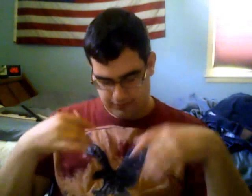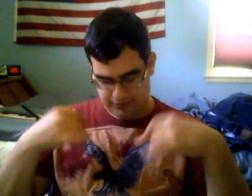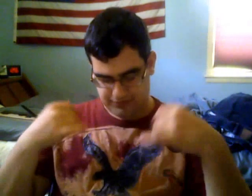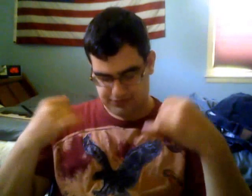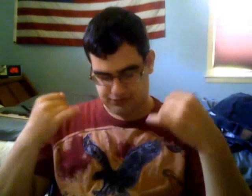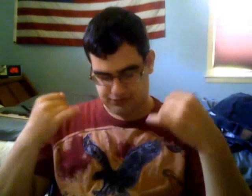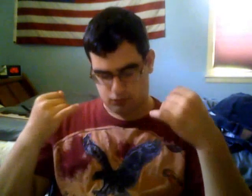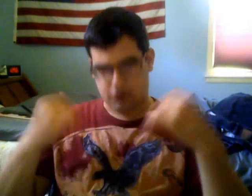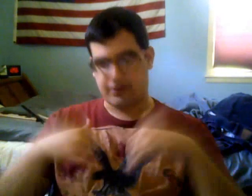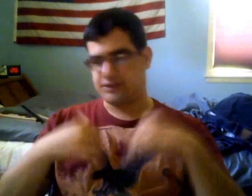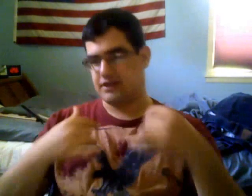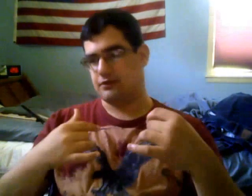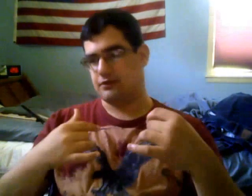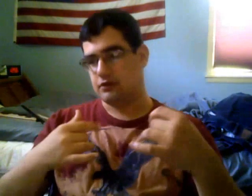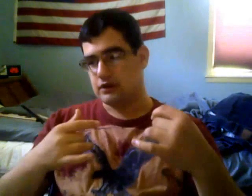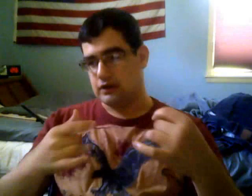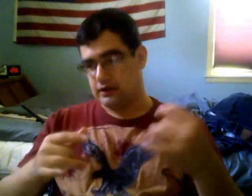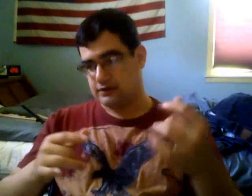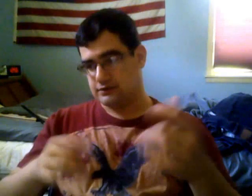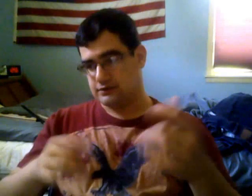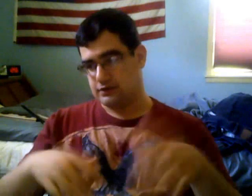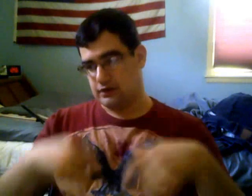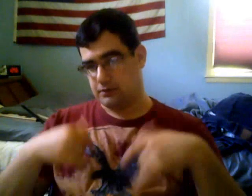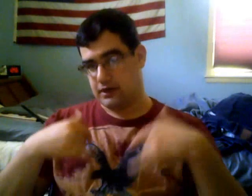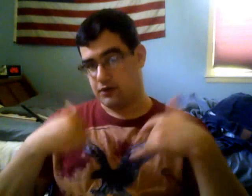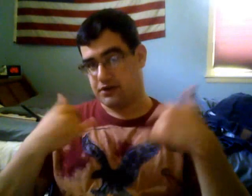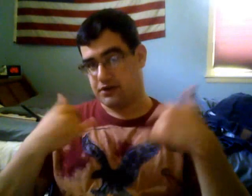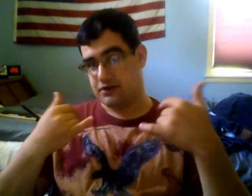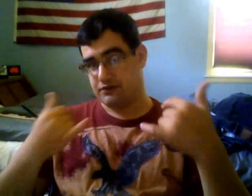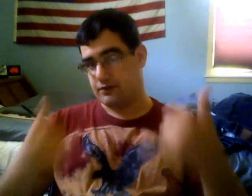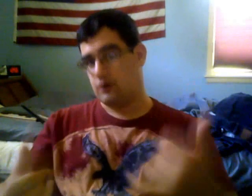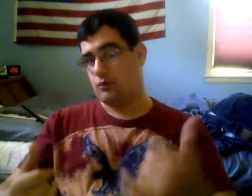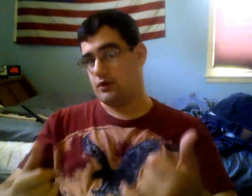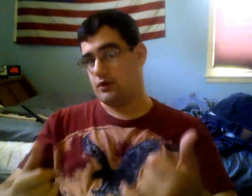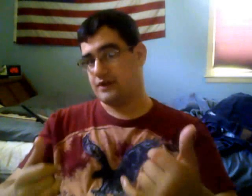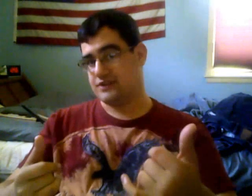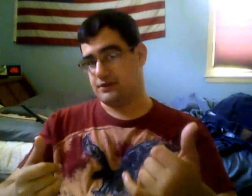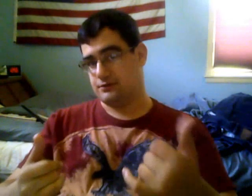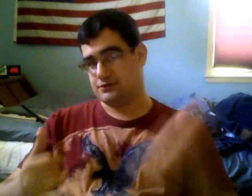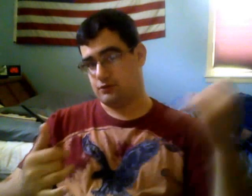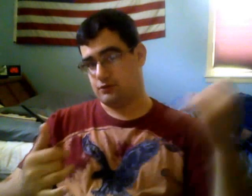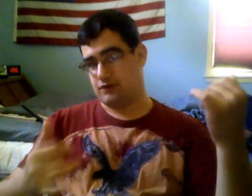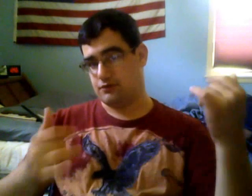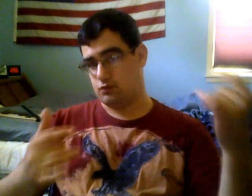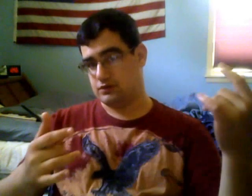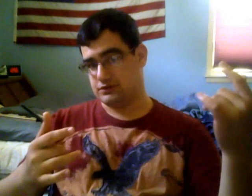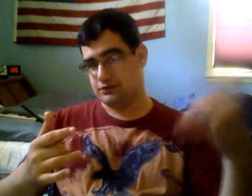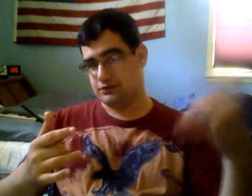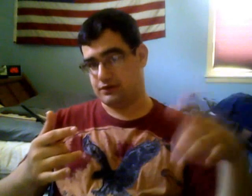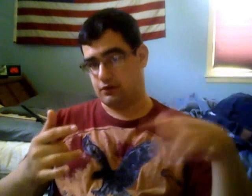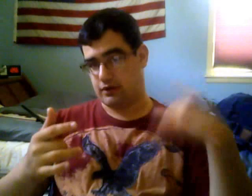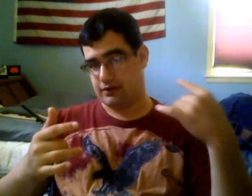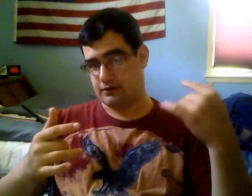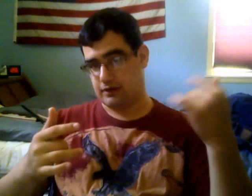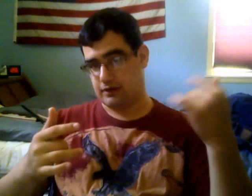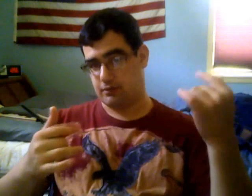During this Watergate scandal. And I already did a video on the Watergate scandal, so if you want, you can look it up on